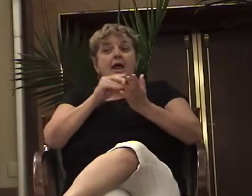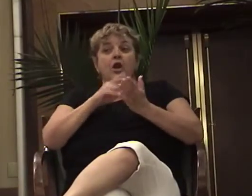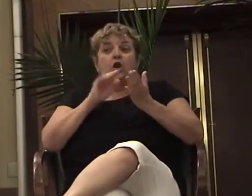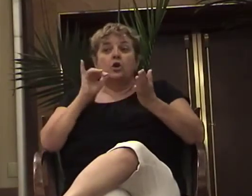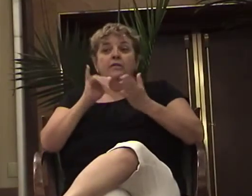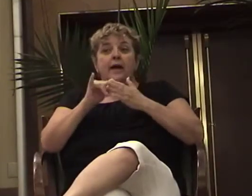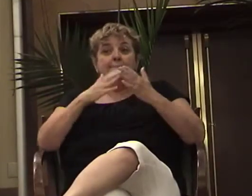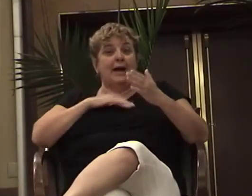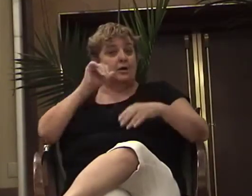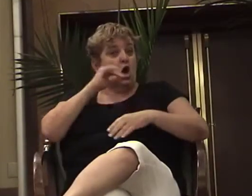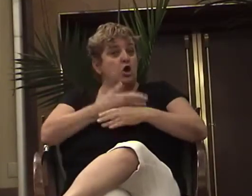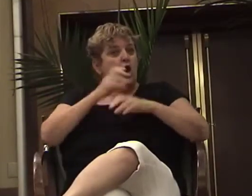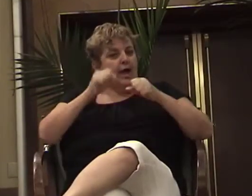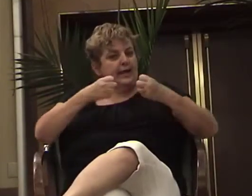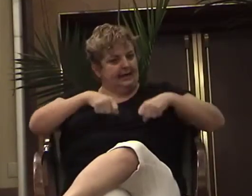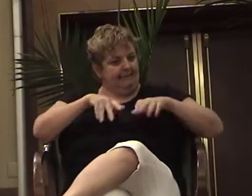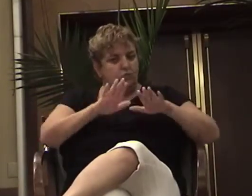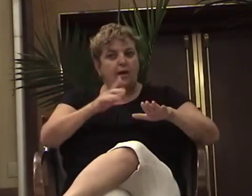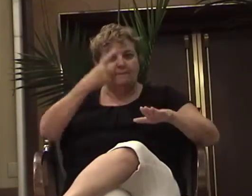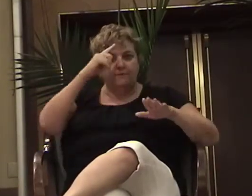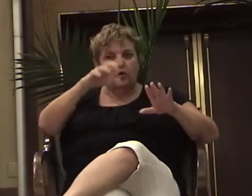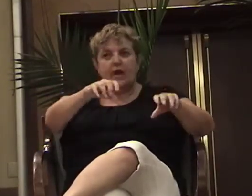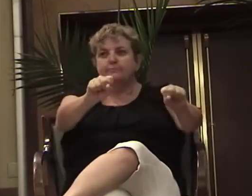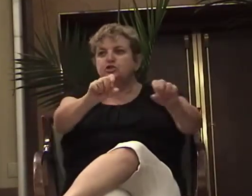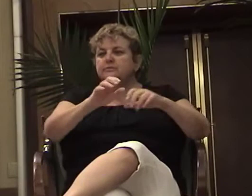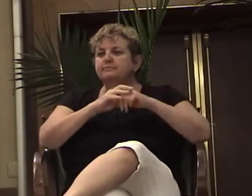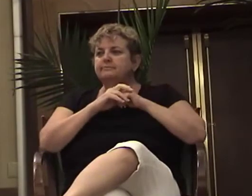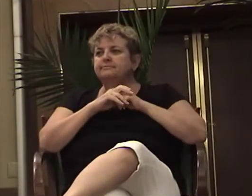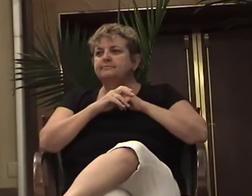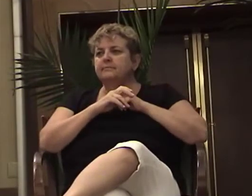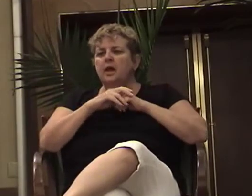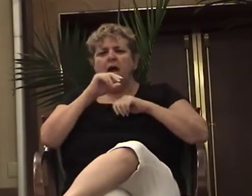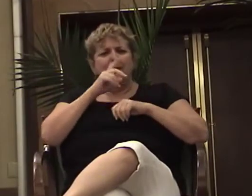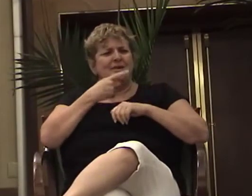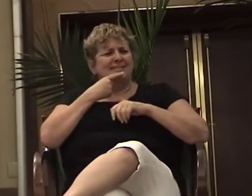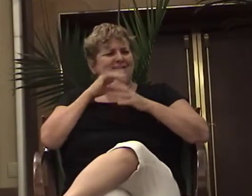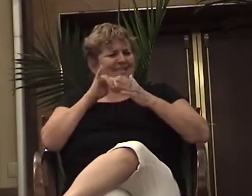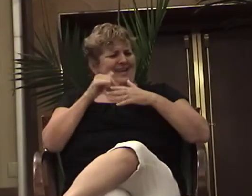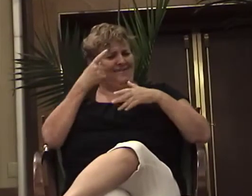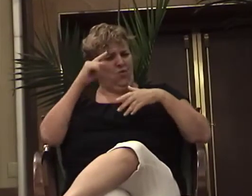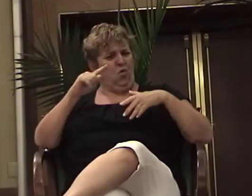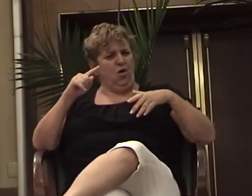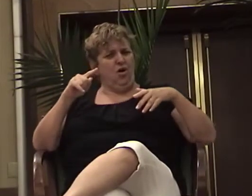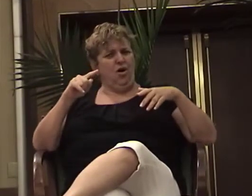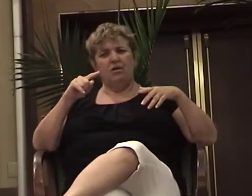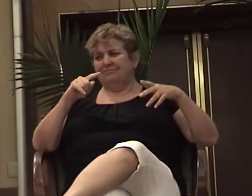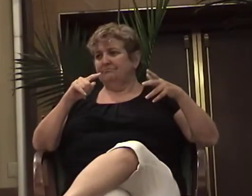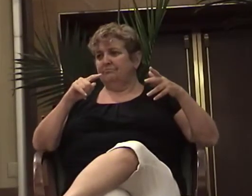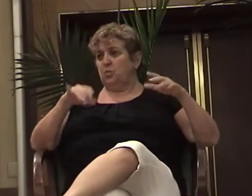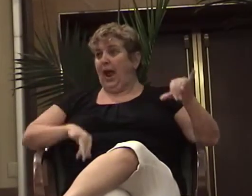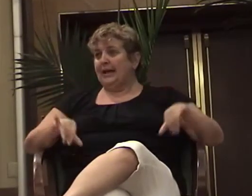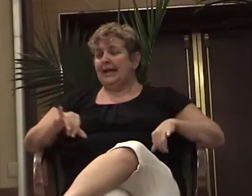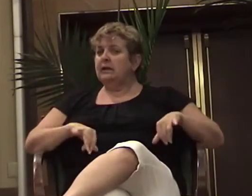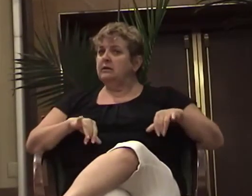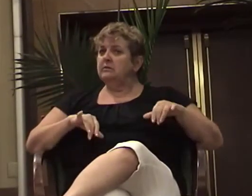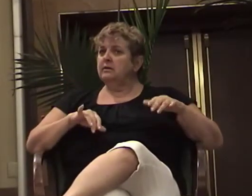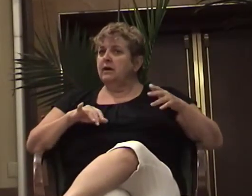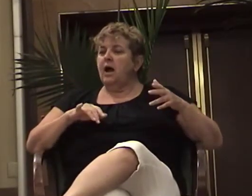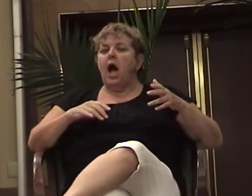adoption. And I'm not saying this to brag, it's just where my alcoholism took me. I drank every single